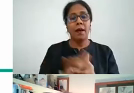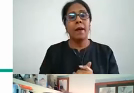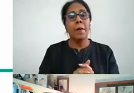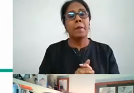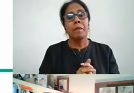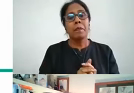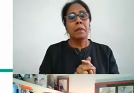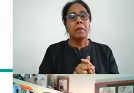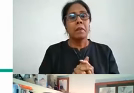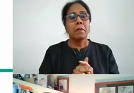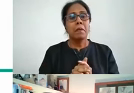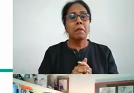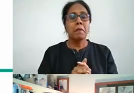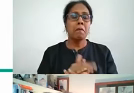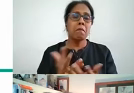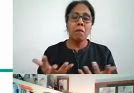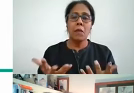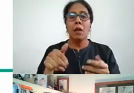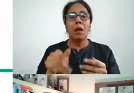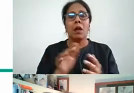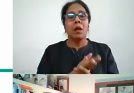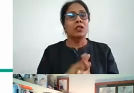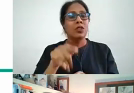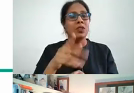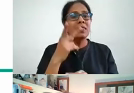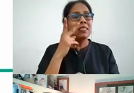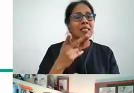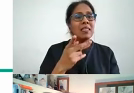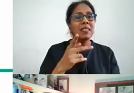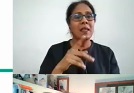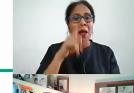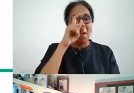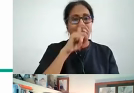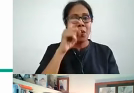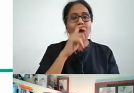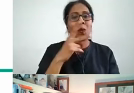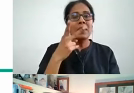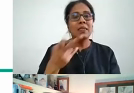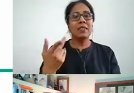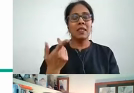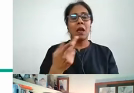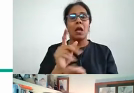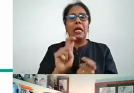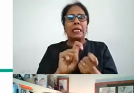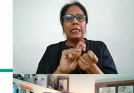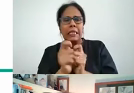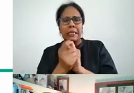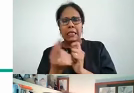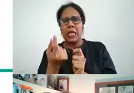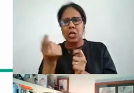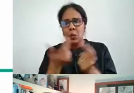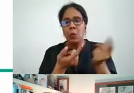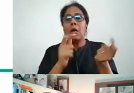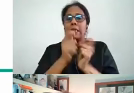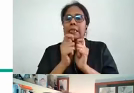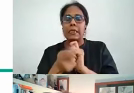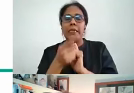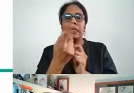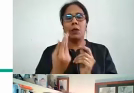the two in blue are the new amendments that have been added within the last year. We're looking at the